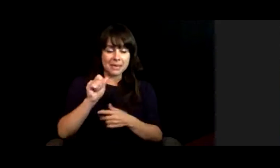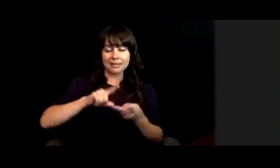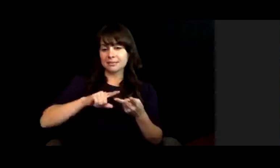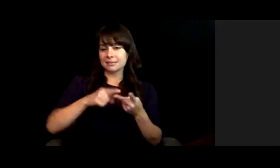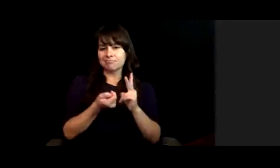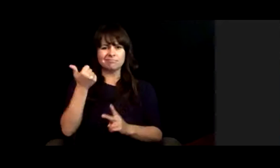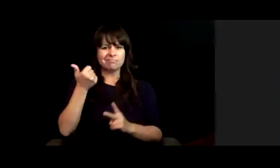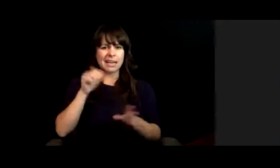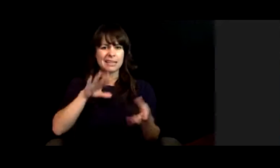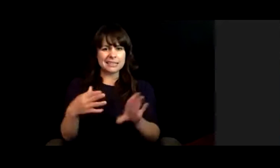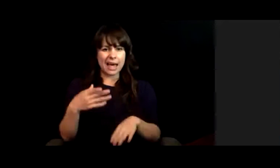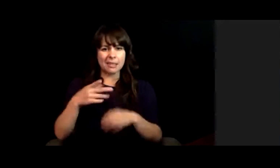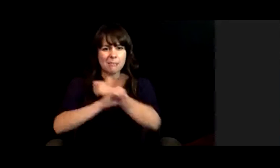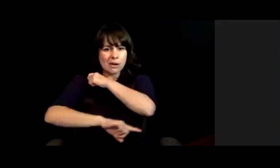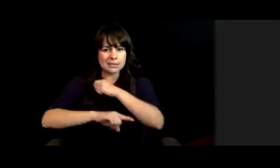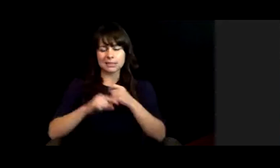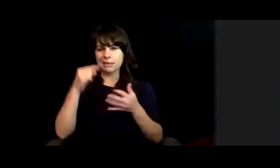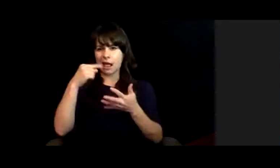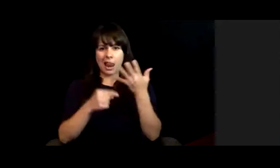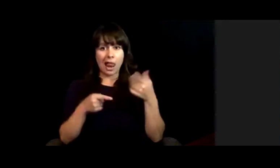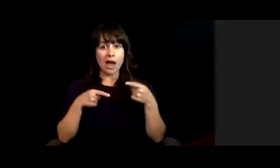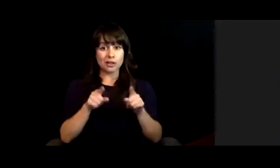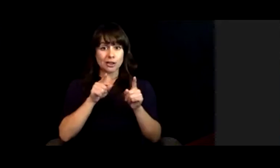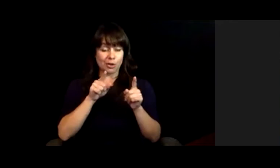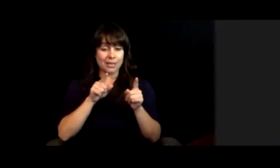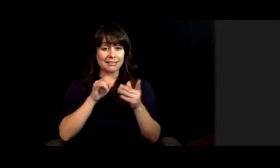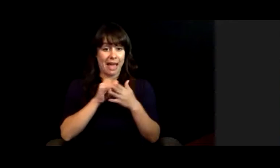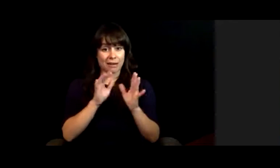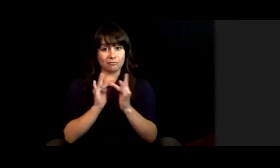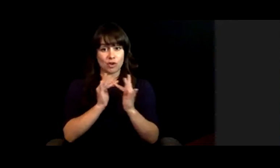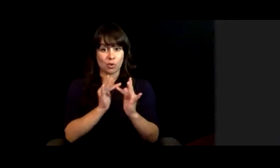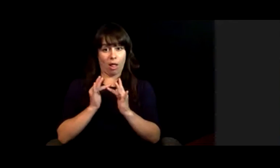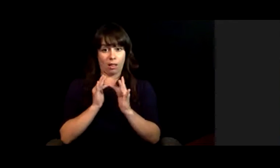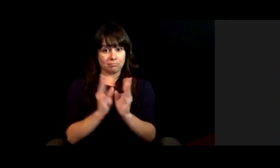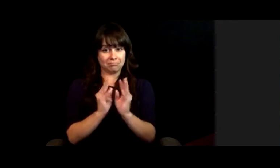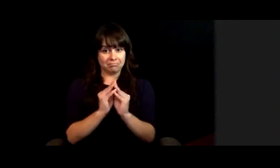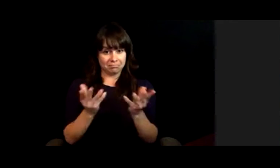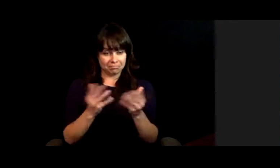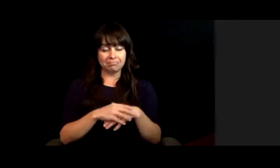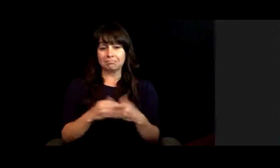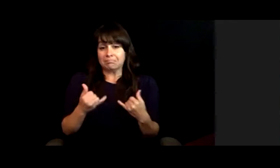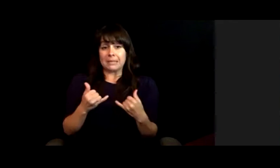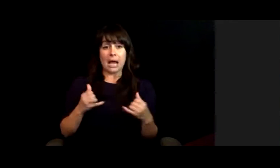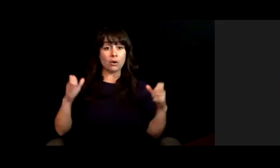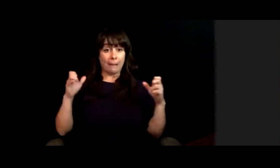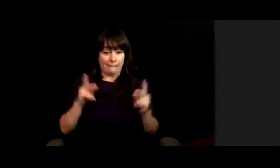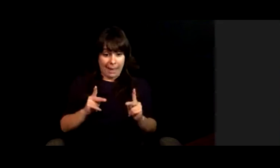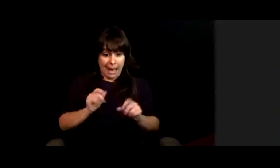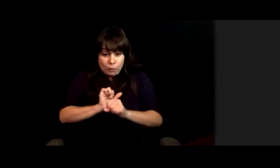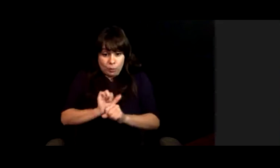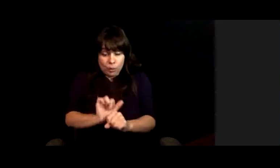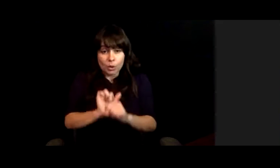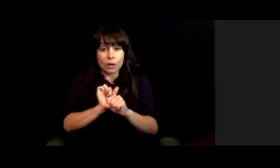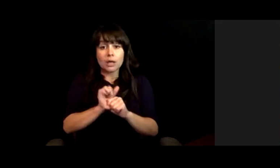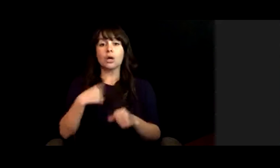things like that virtually. So it worked. And now that we've returned, we've been able to do, as